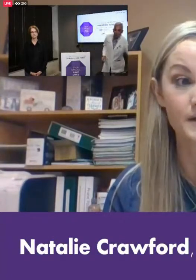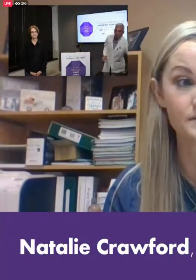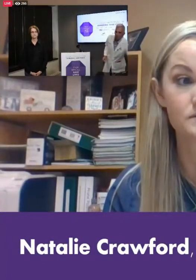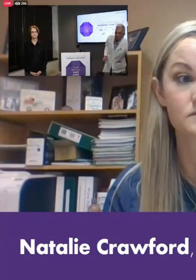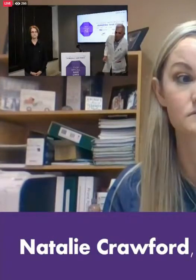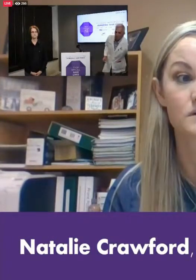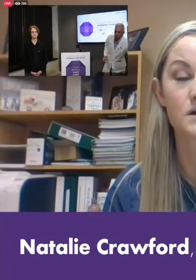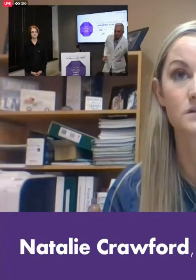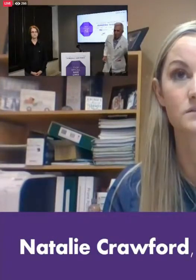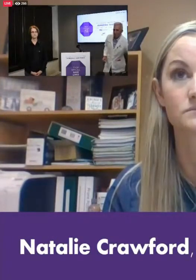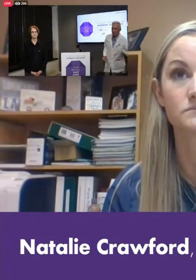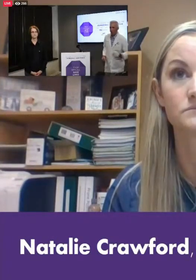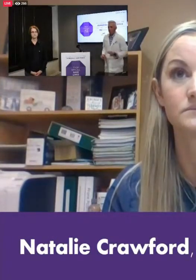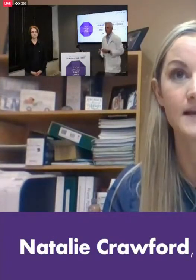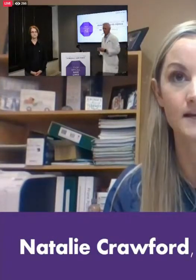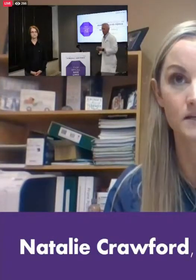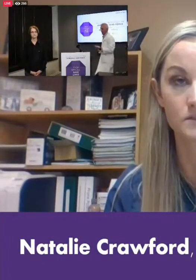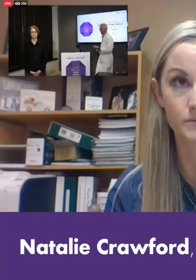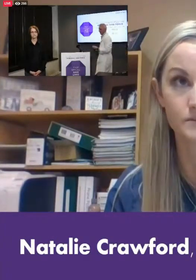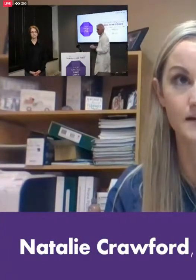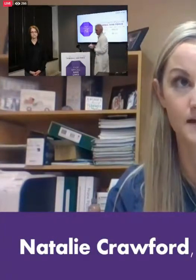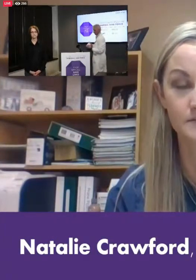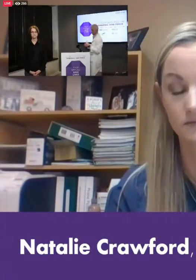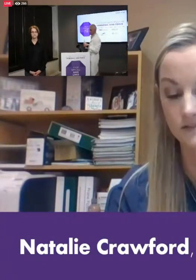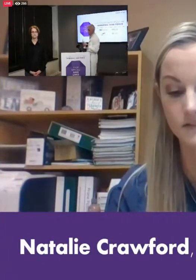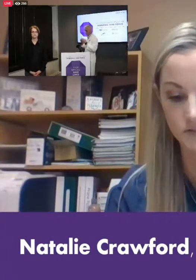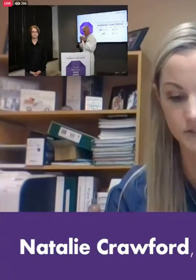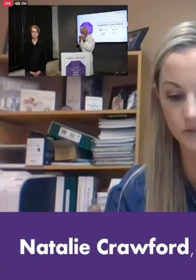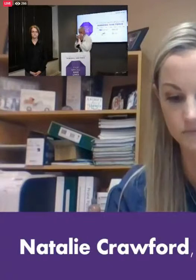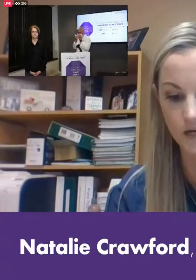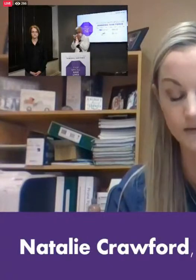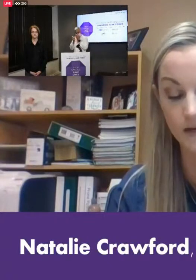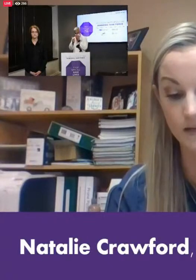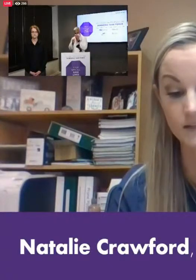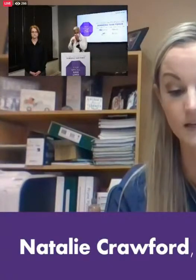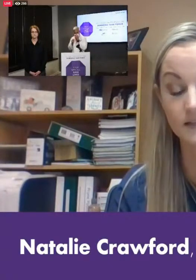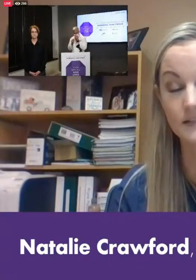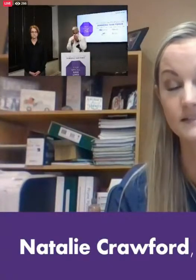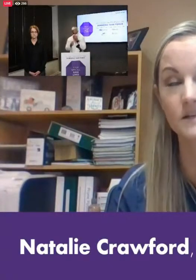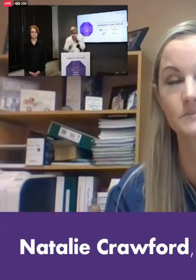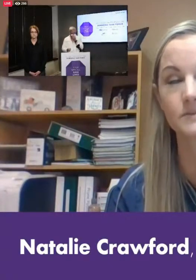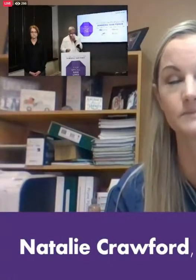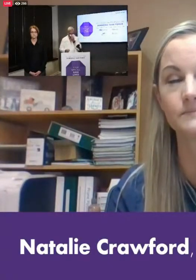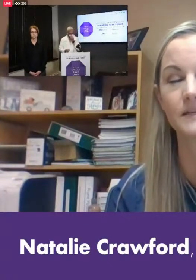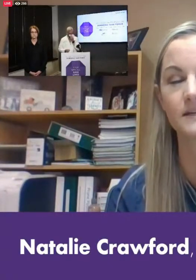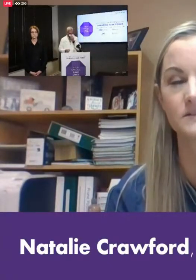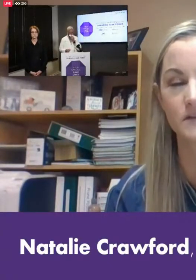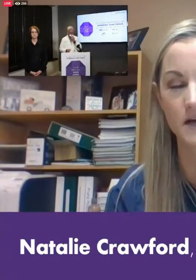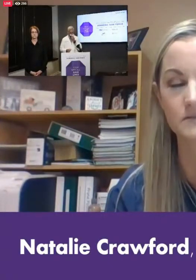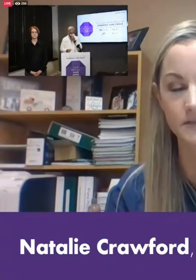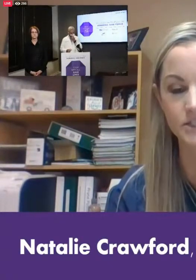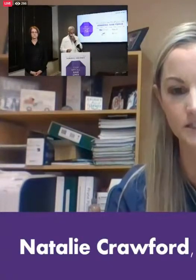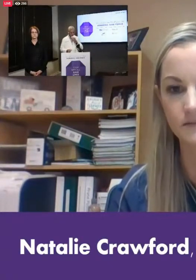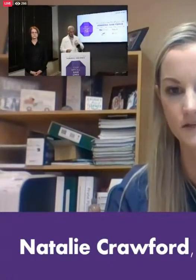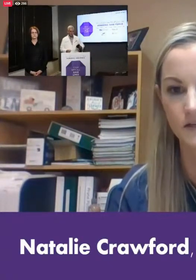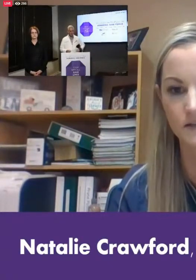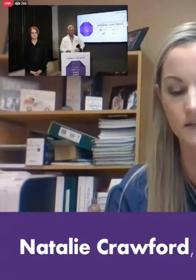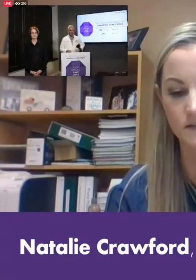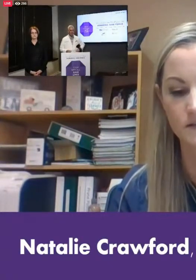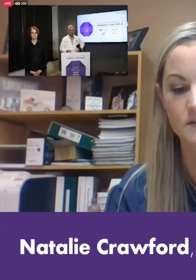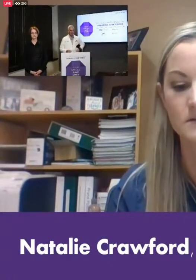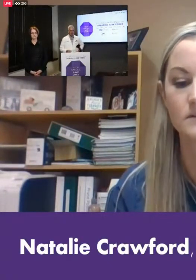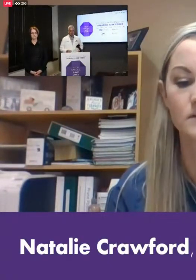the goodbyes are terrible to have to listen to. I say terrible because they're gut